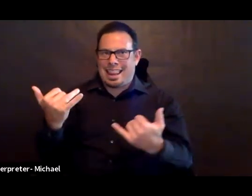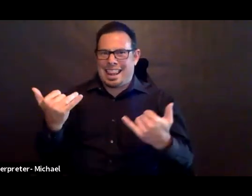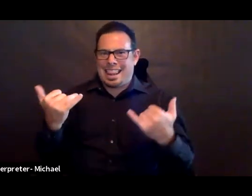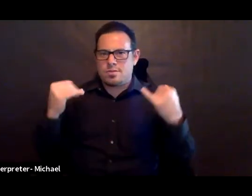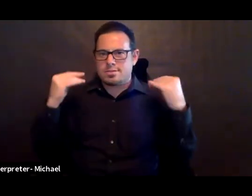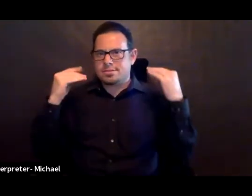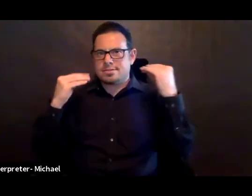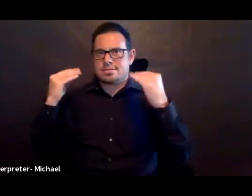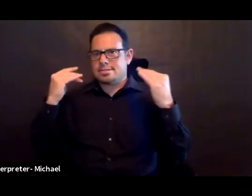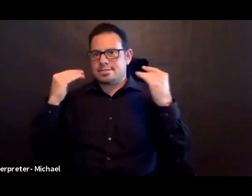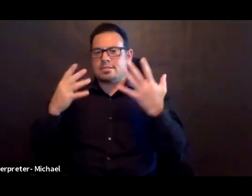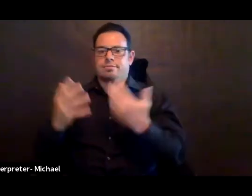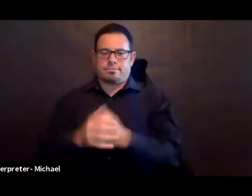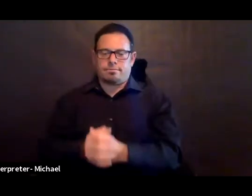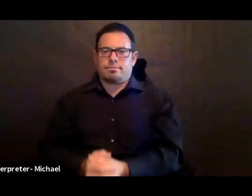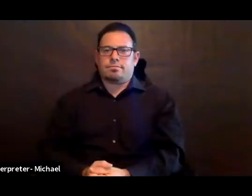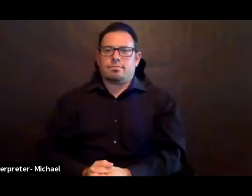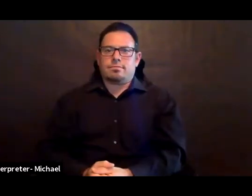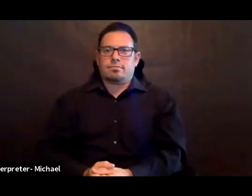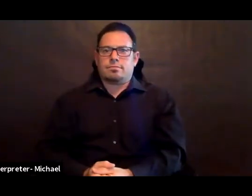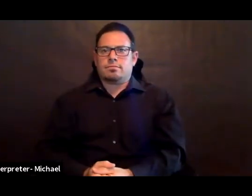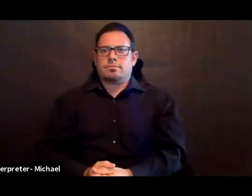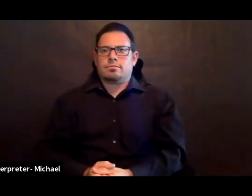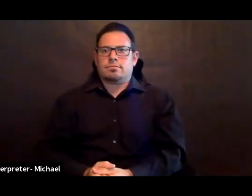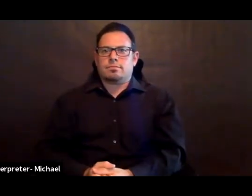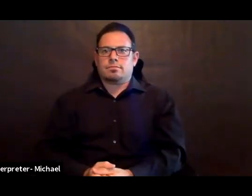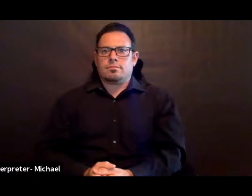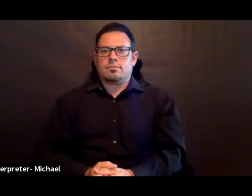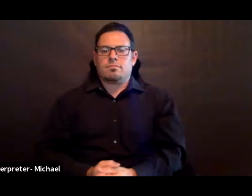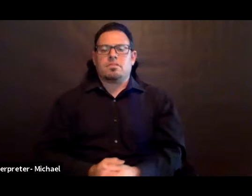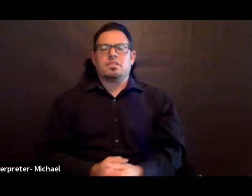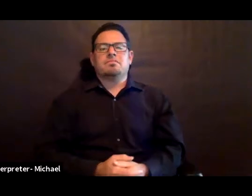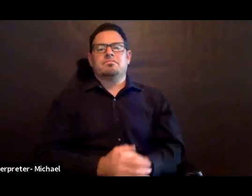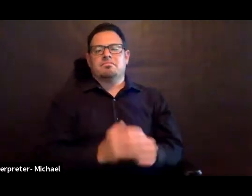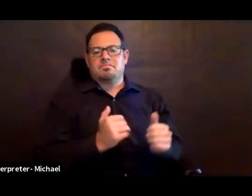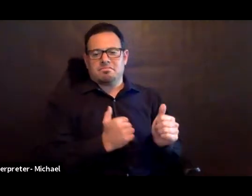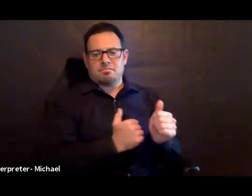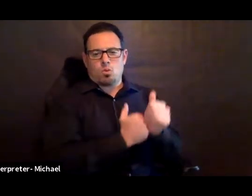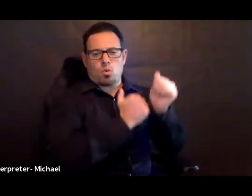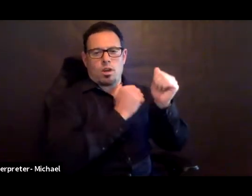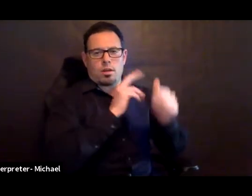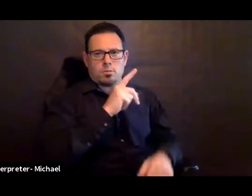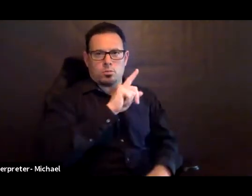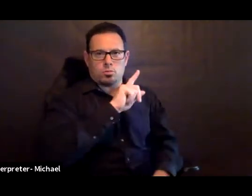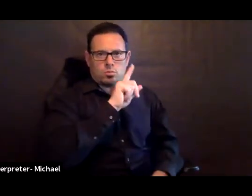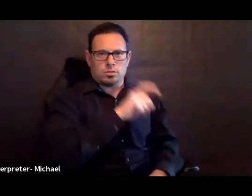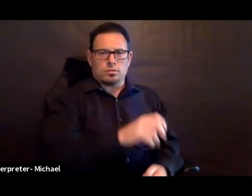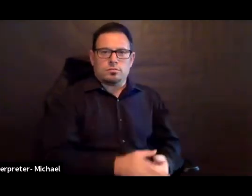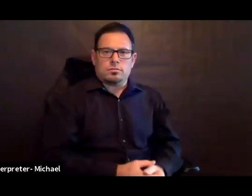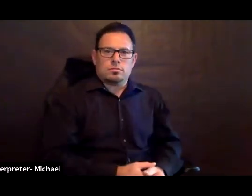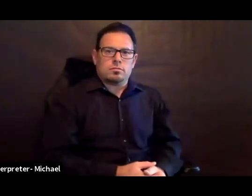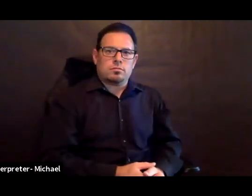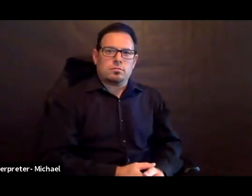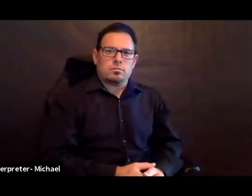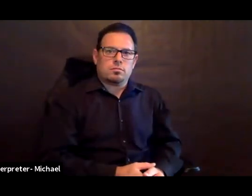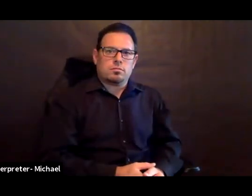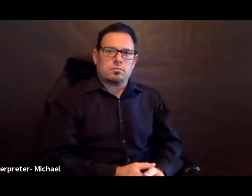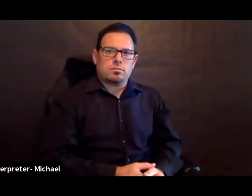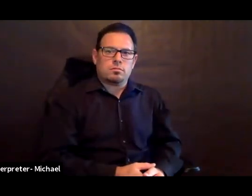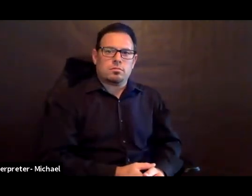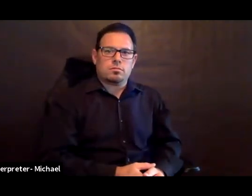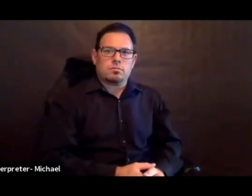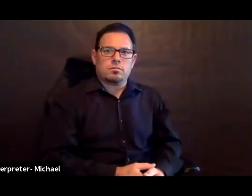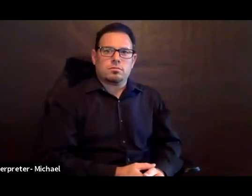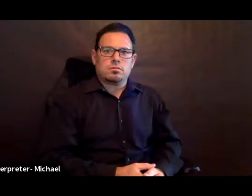like to ask that just a little different way, because we've got, I guess, roughly about a third of Minnesotans 12 and over who